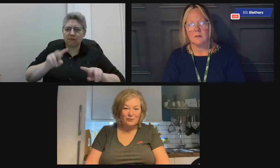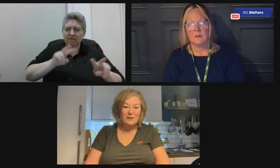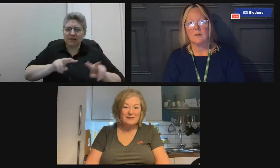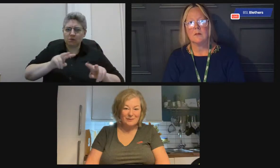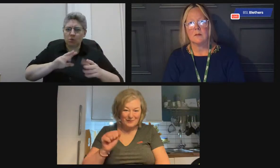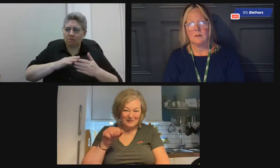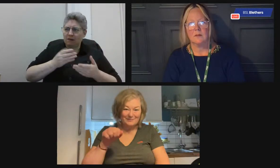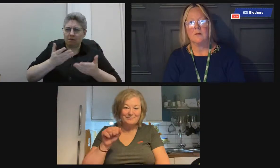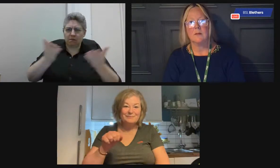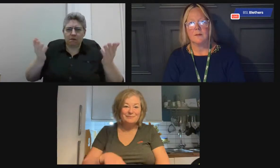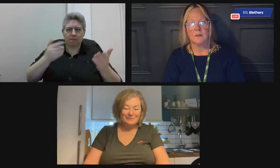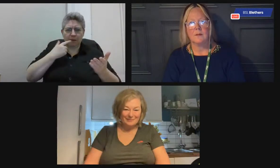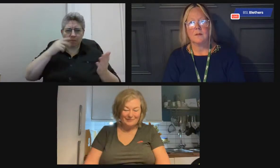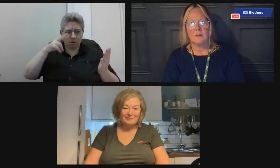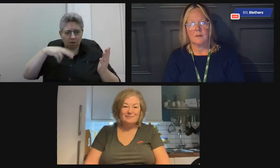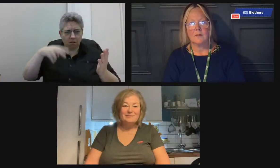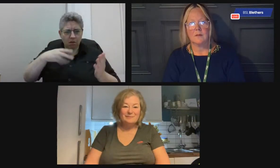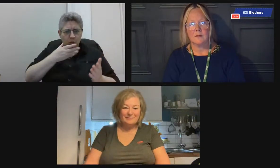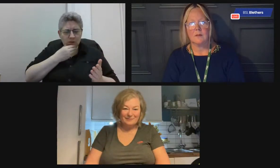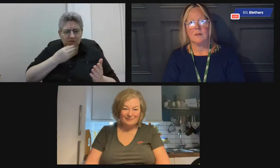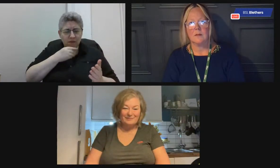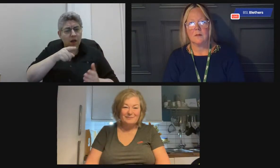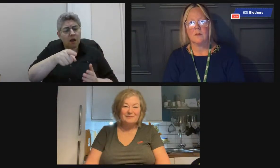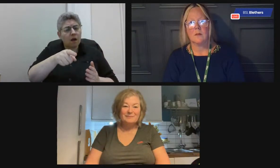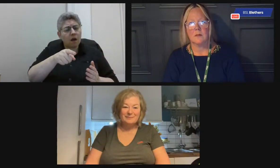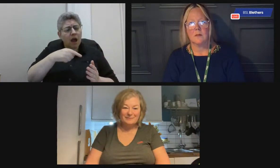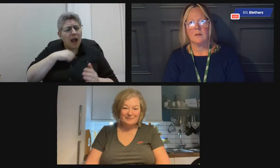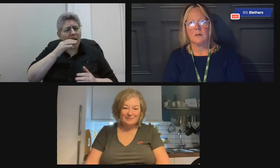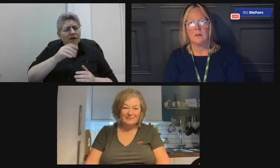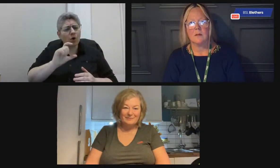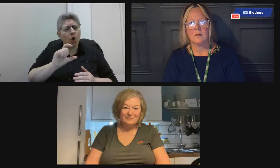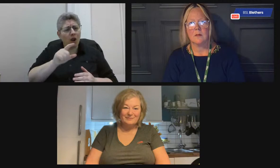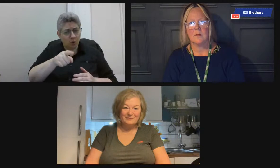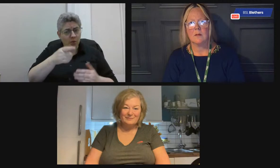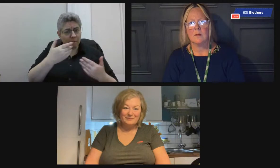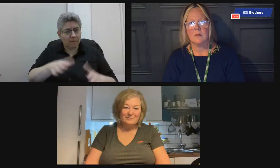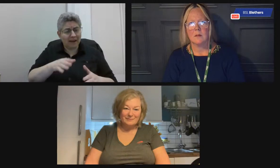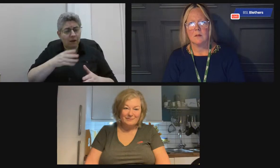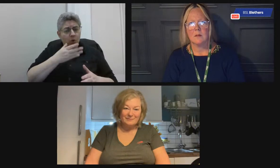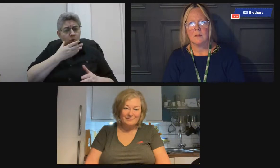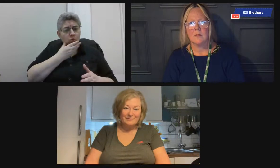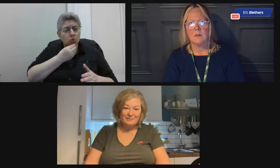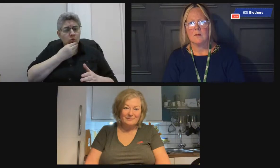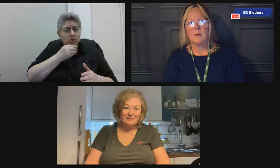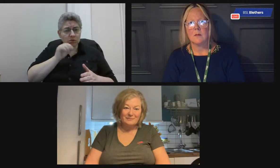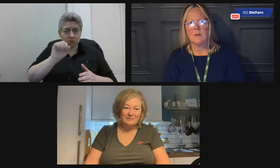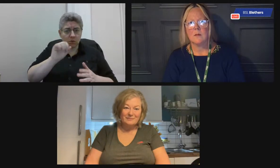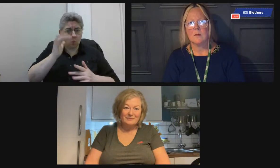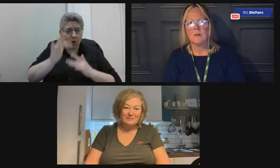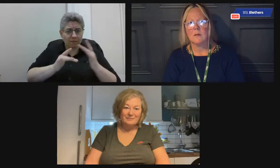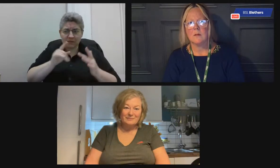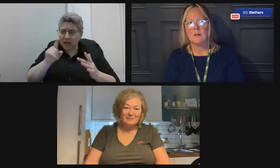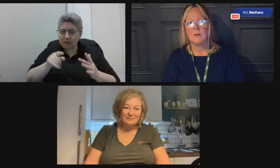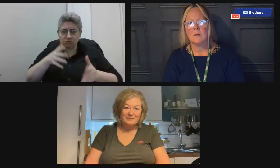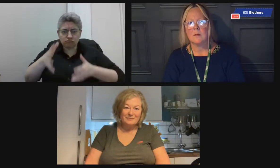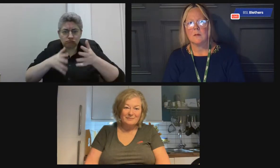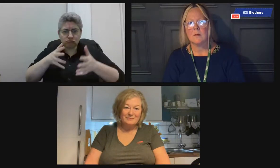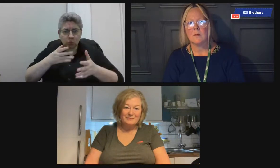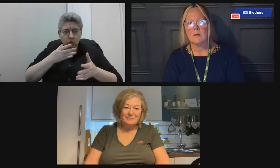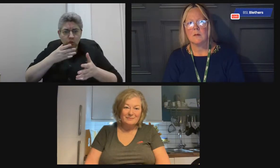in the feed, so that hopefully people can then get access to information and find it useful.